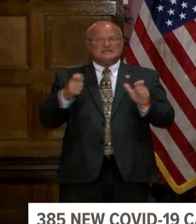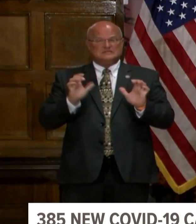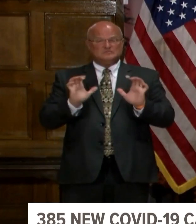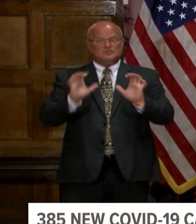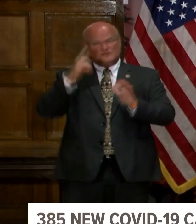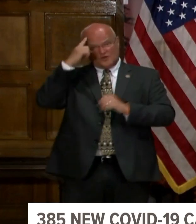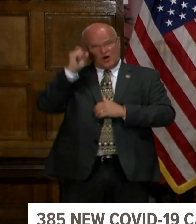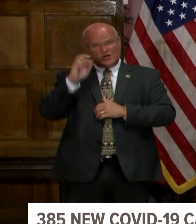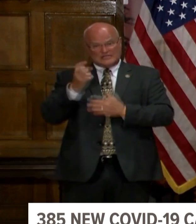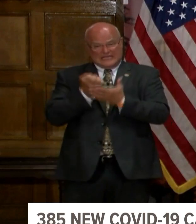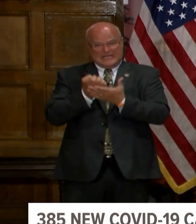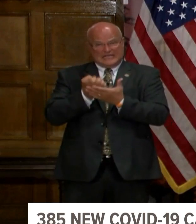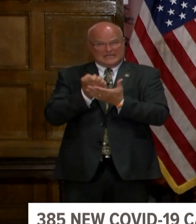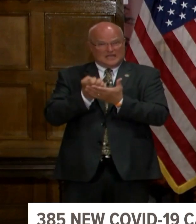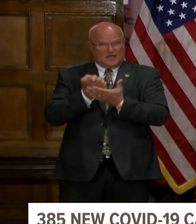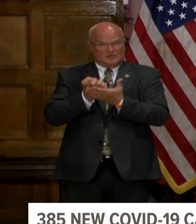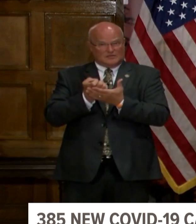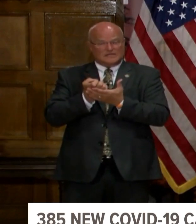for Arkansas's economic